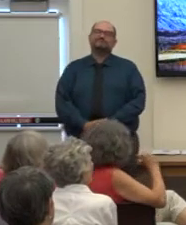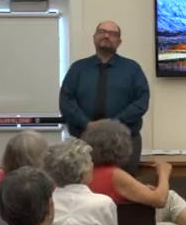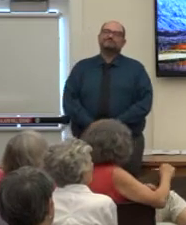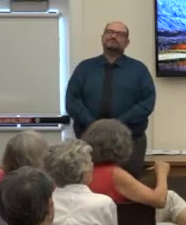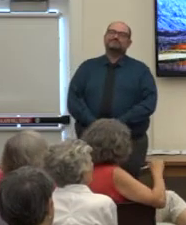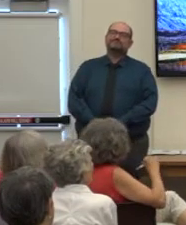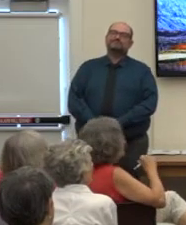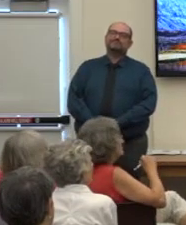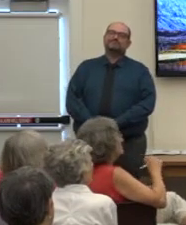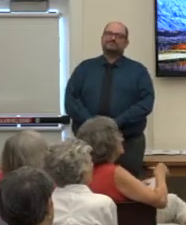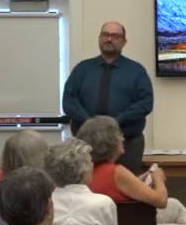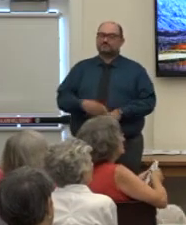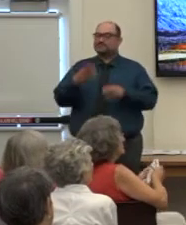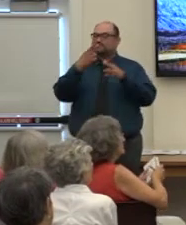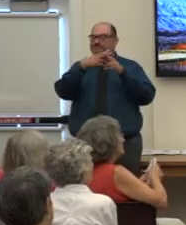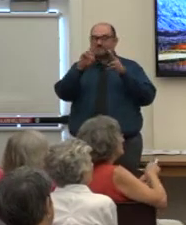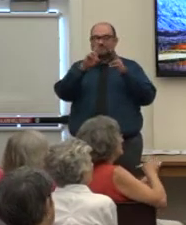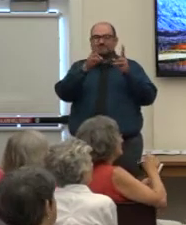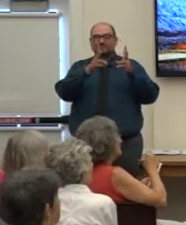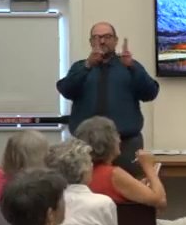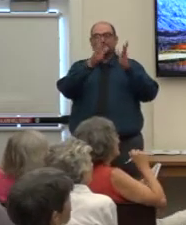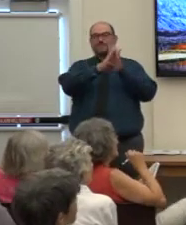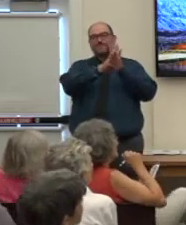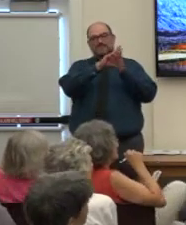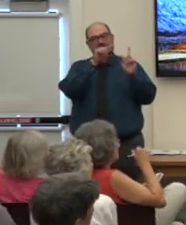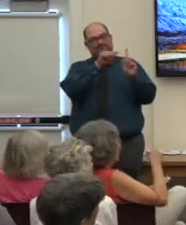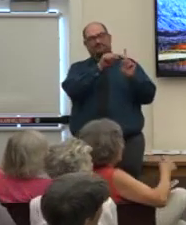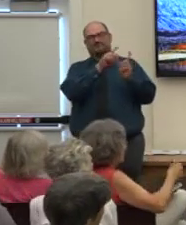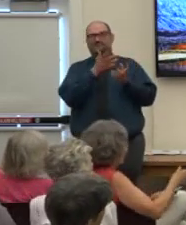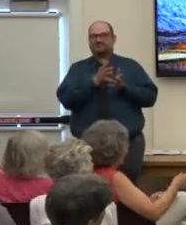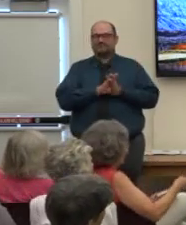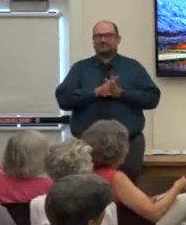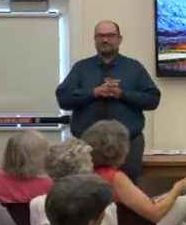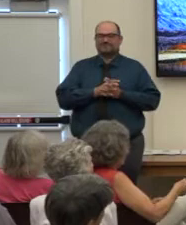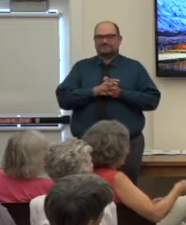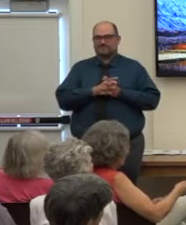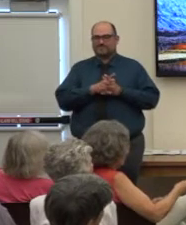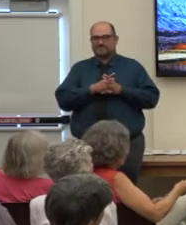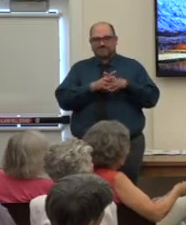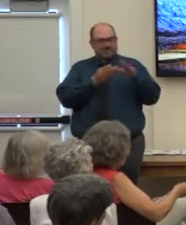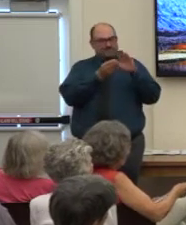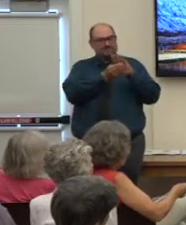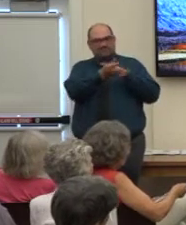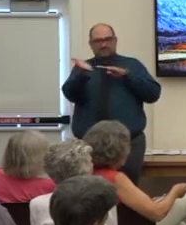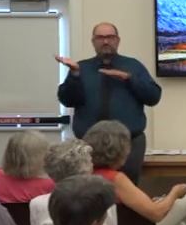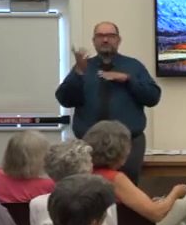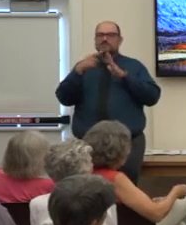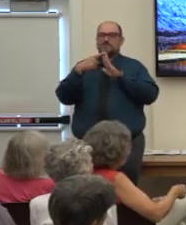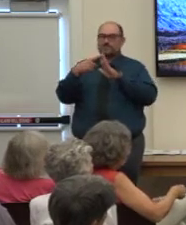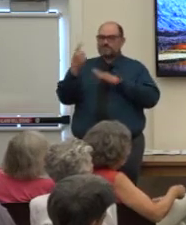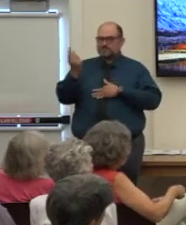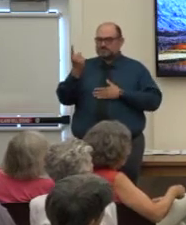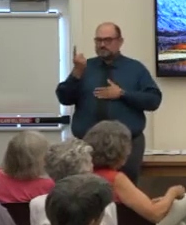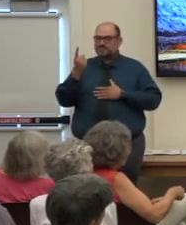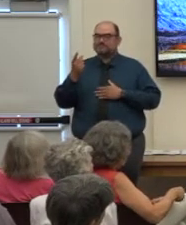film, it shows something about, you know, by the time it was the early